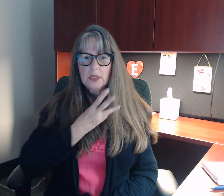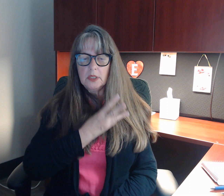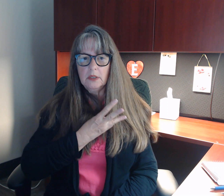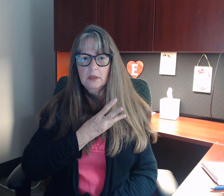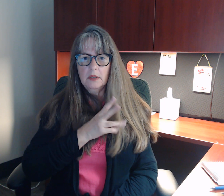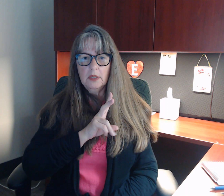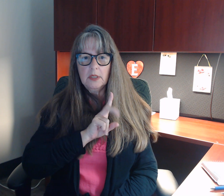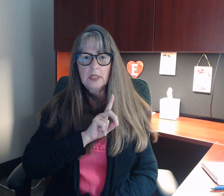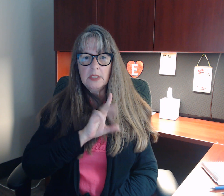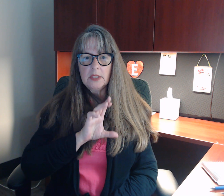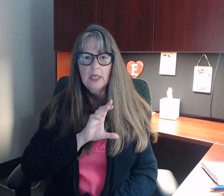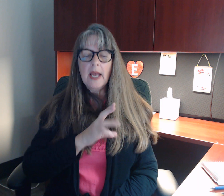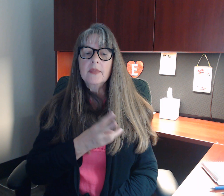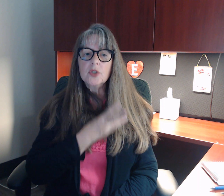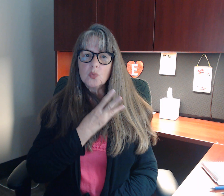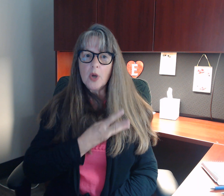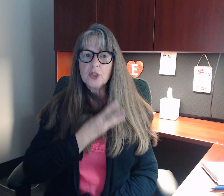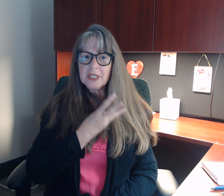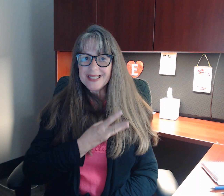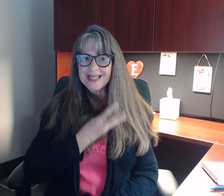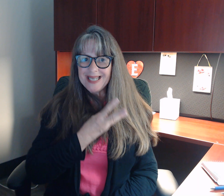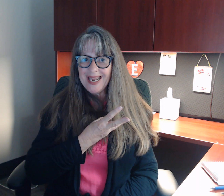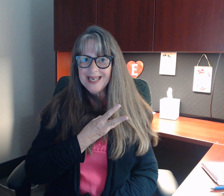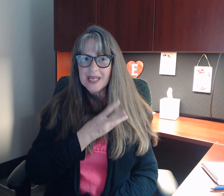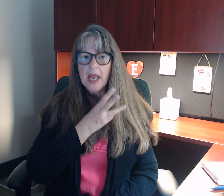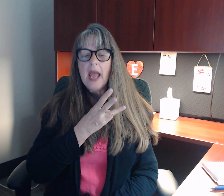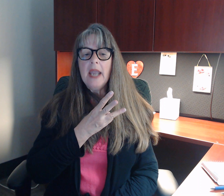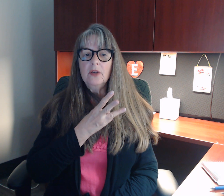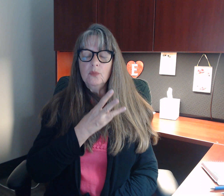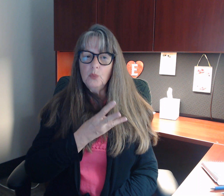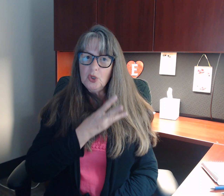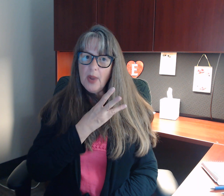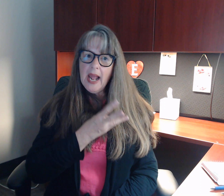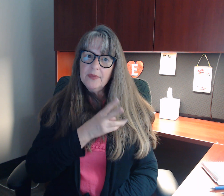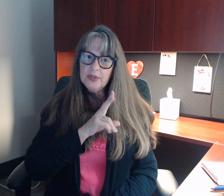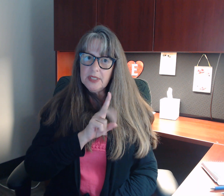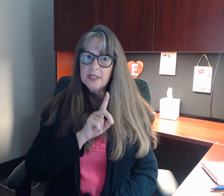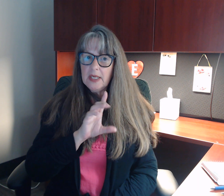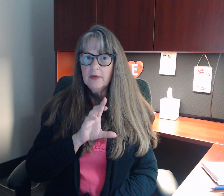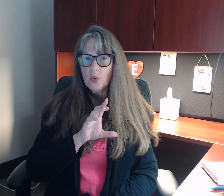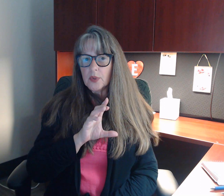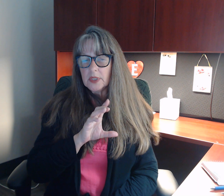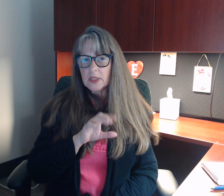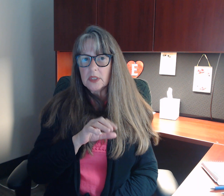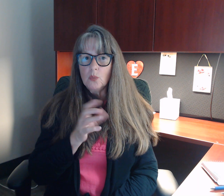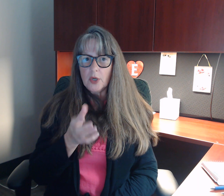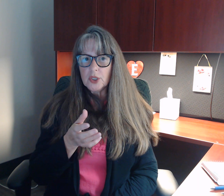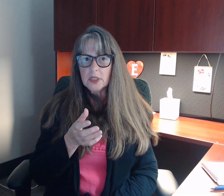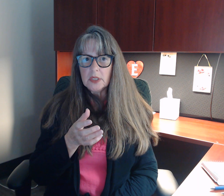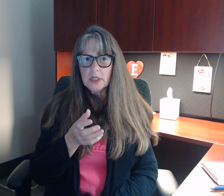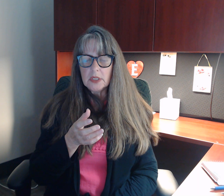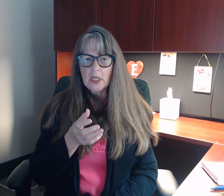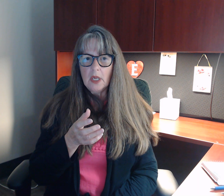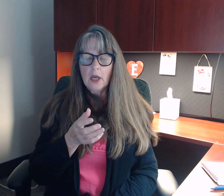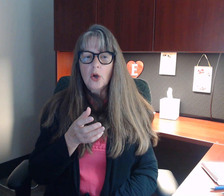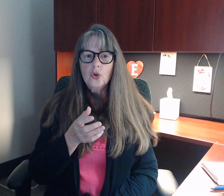Washington, D.C. This is Washington State, and when you add the D.C., of course, then it's in Washington, D.C. You